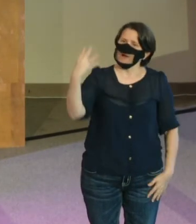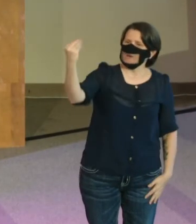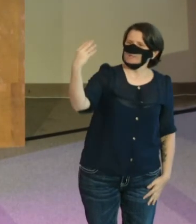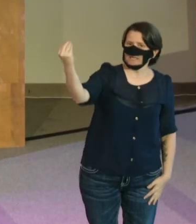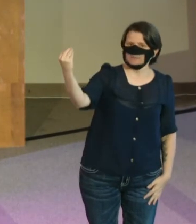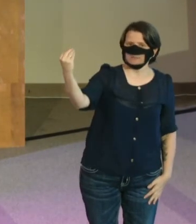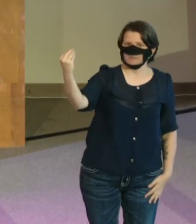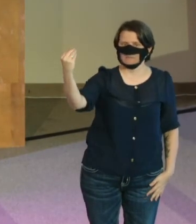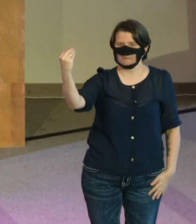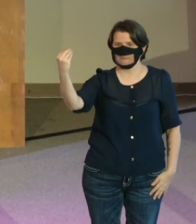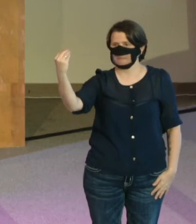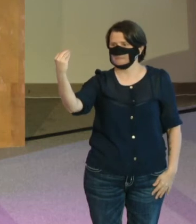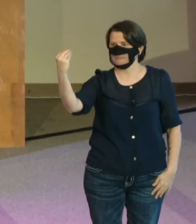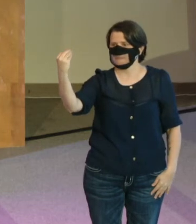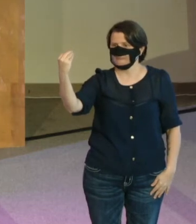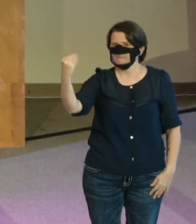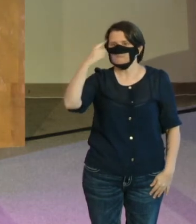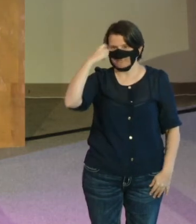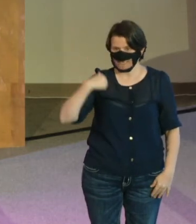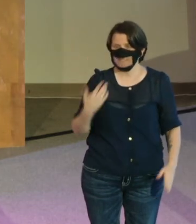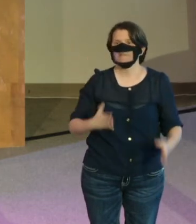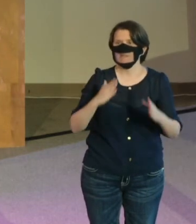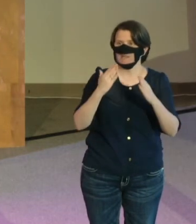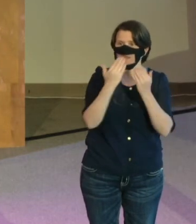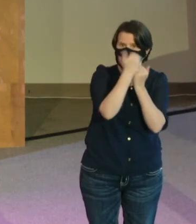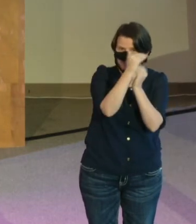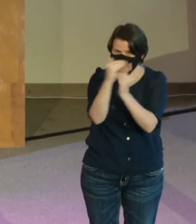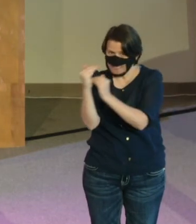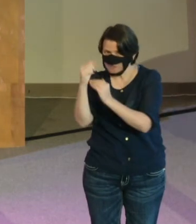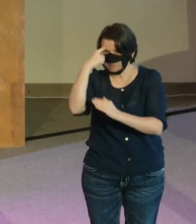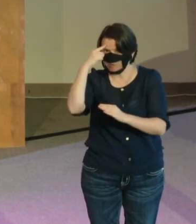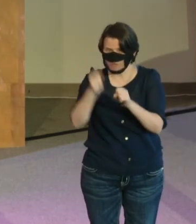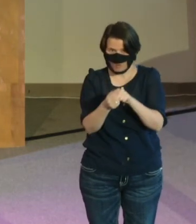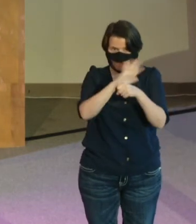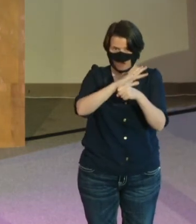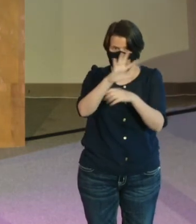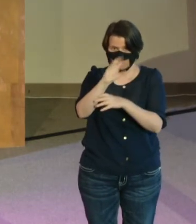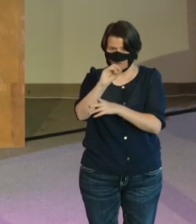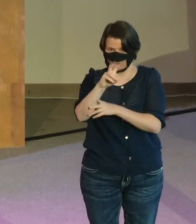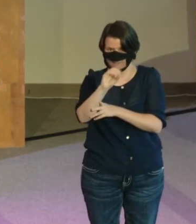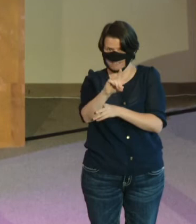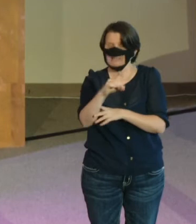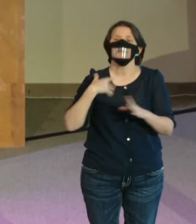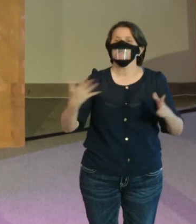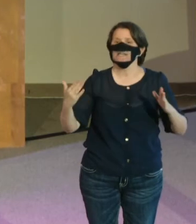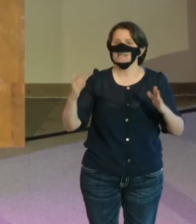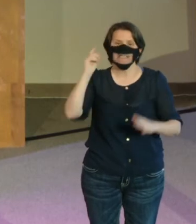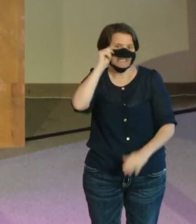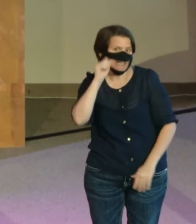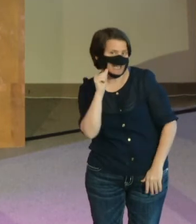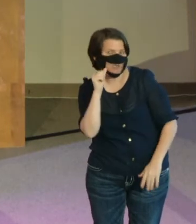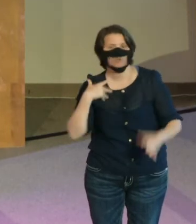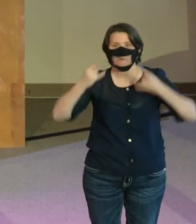are outside due to the COVID restrictions, and the teens are masked up and they're in their